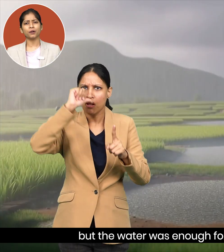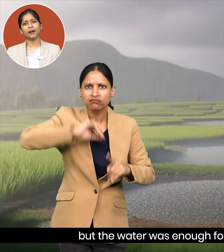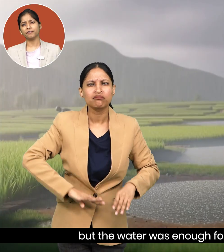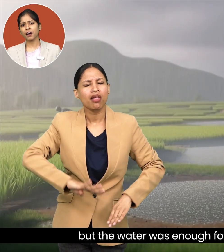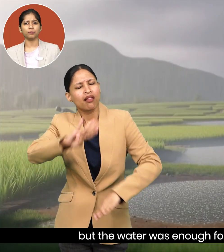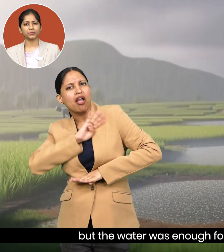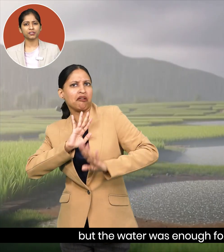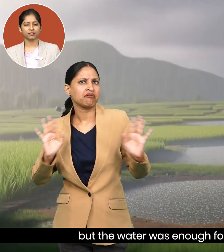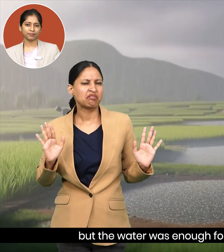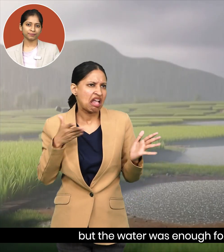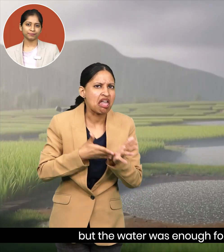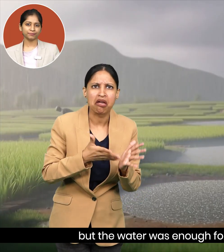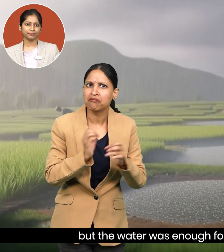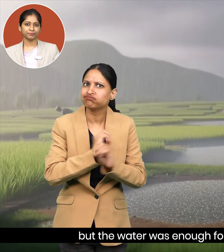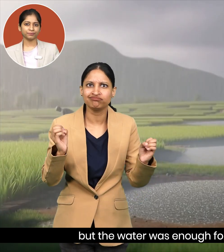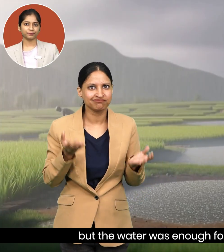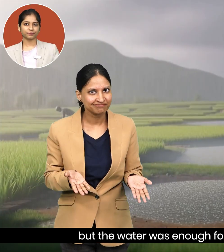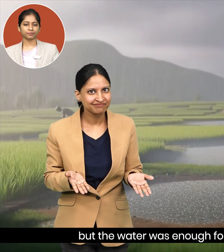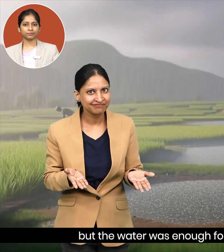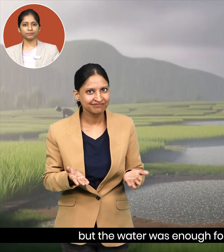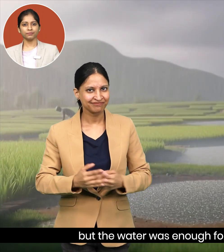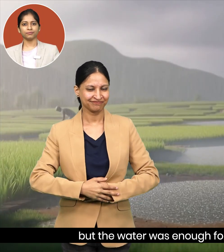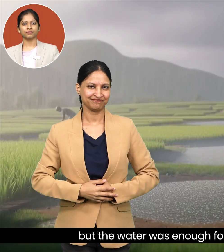few nearby farms.